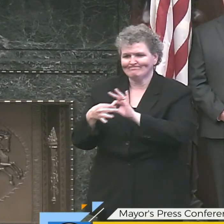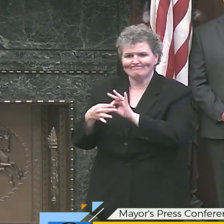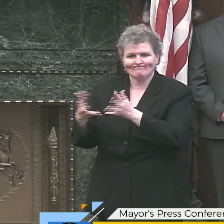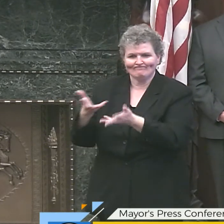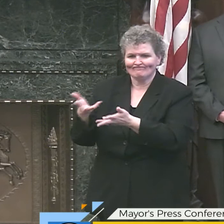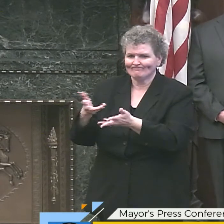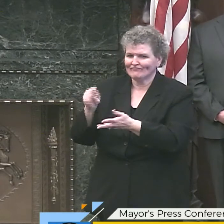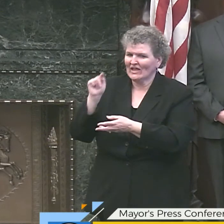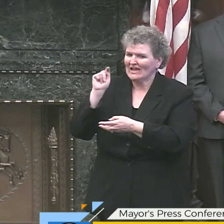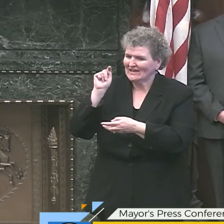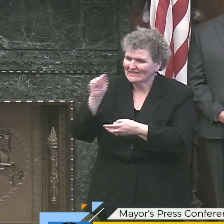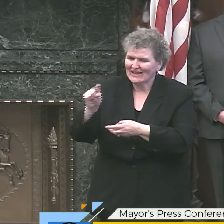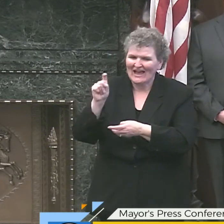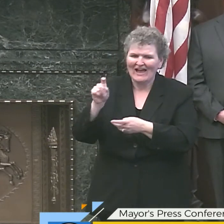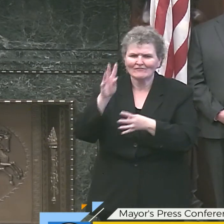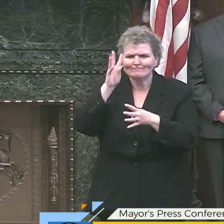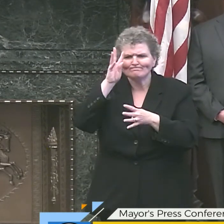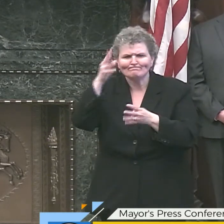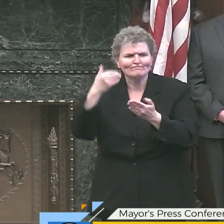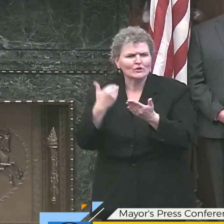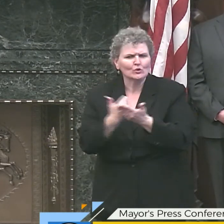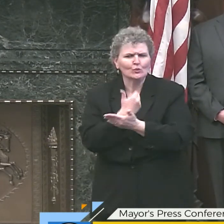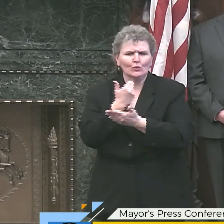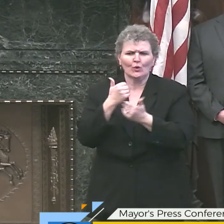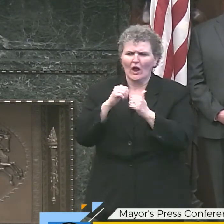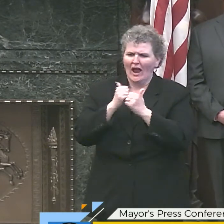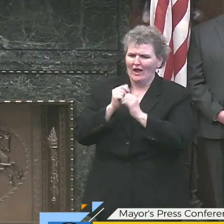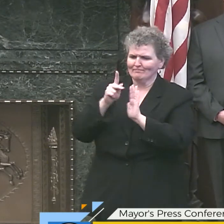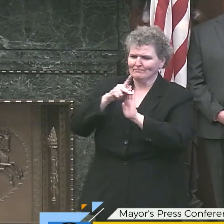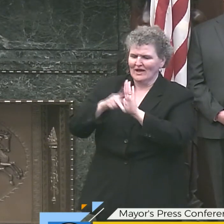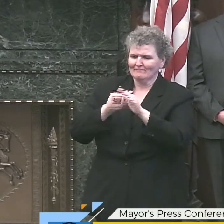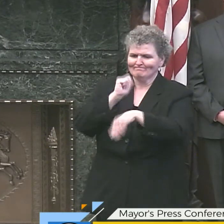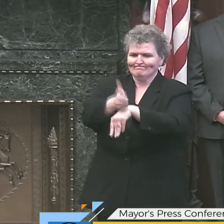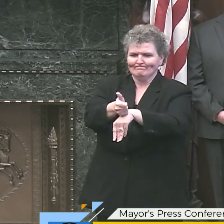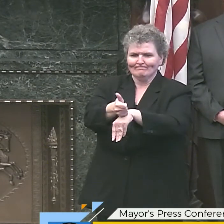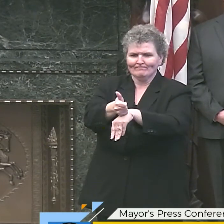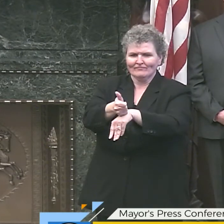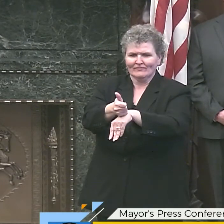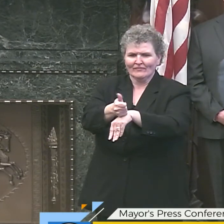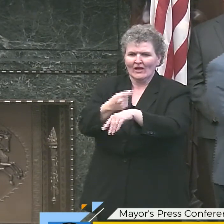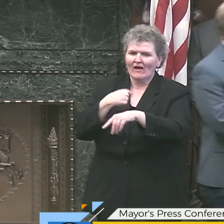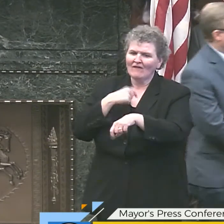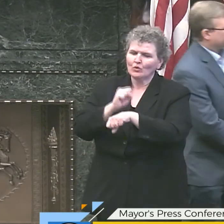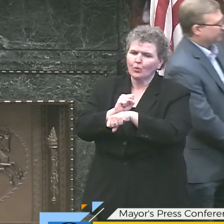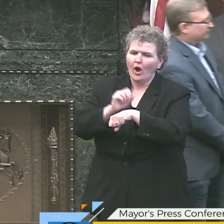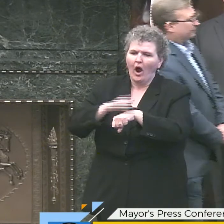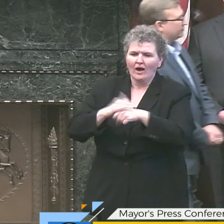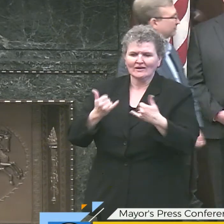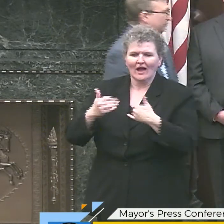new tactics, and we are currently developing what that plan will look like.